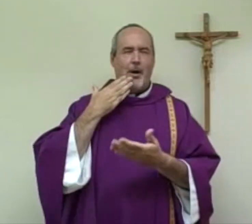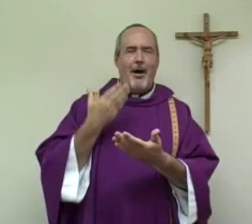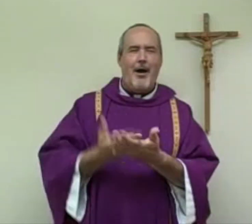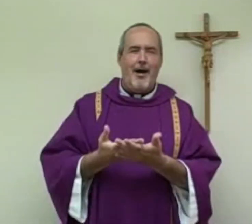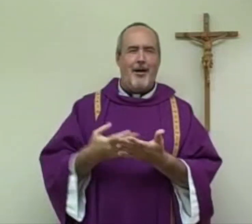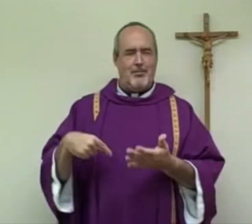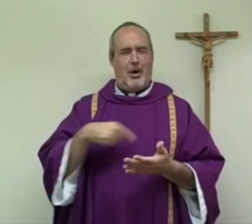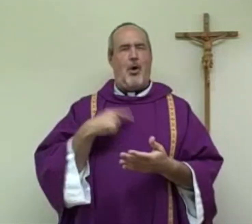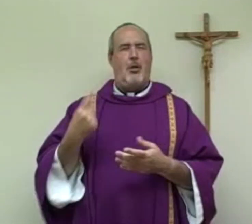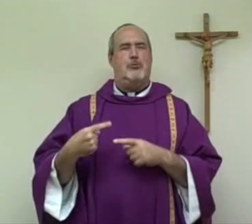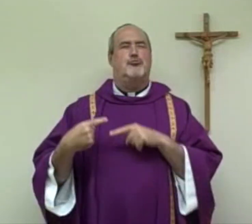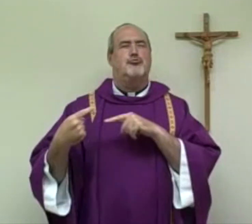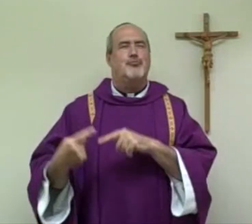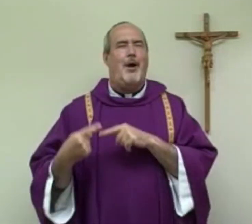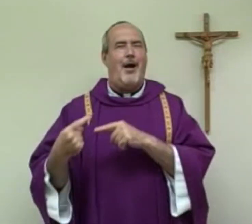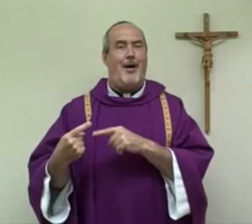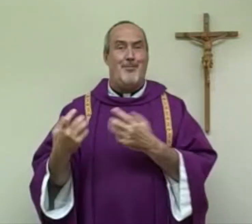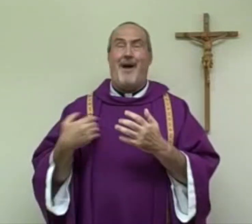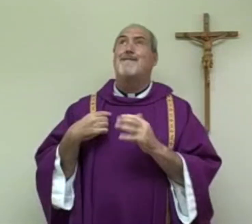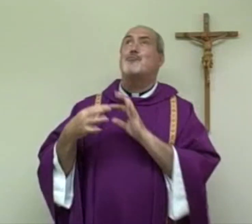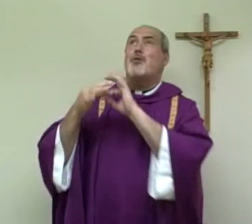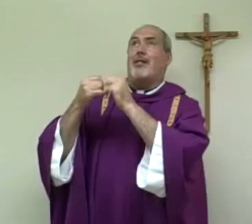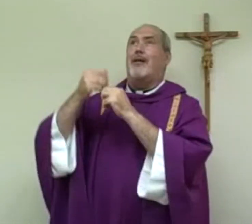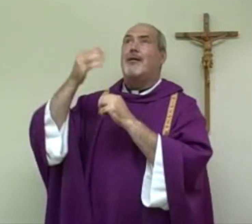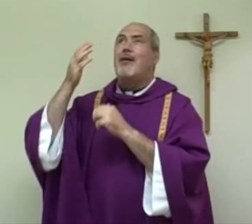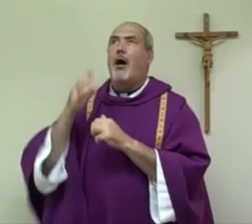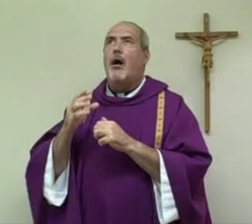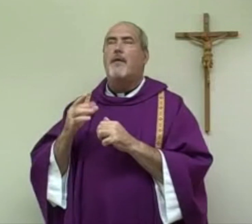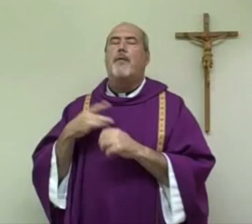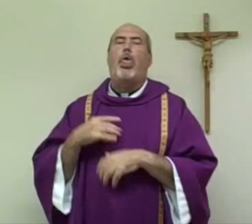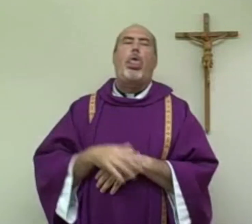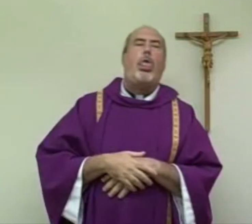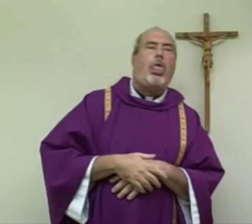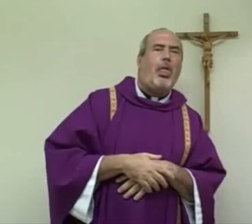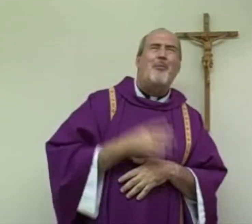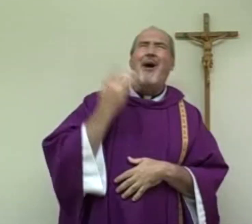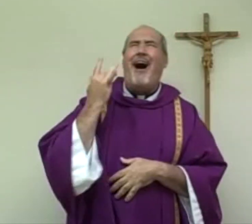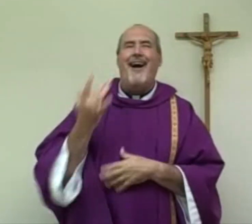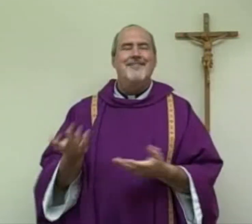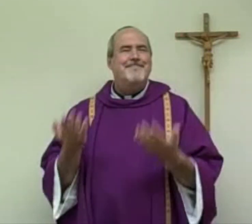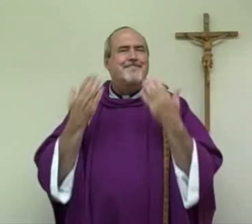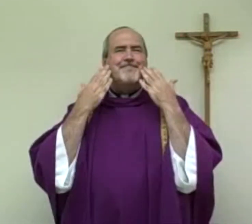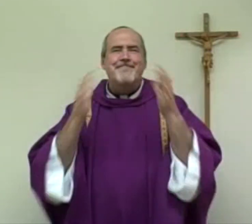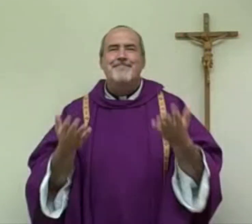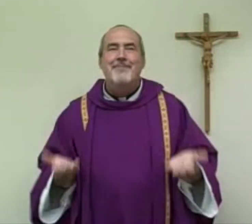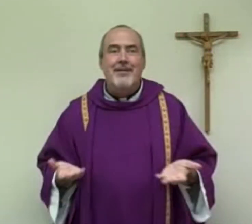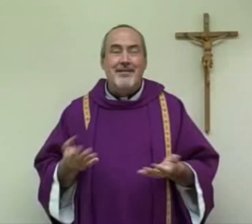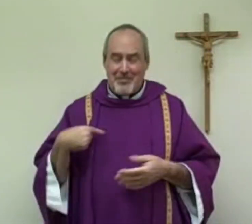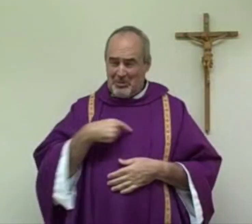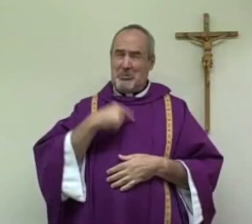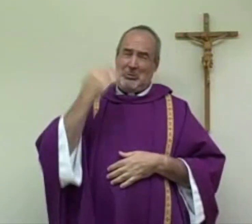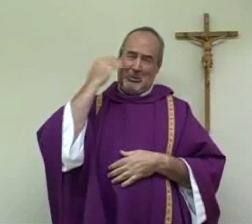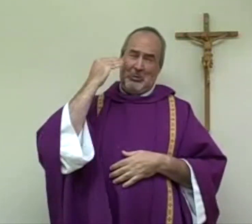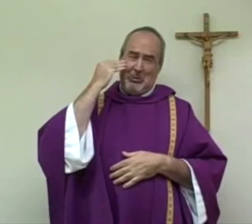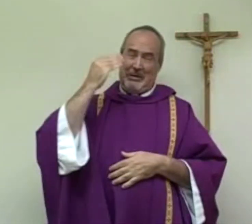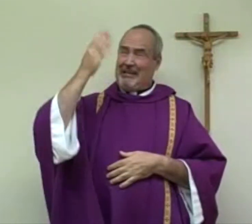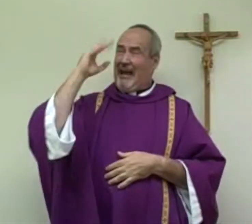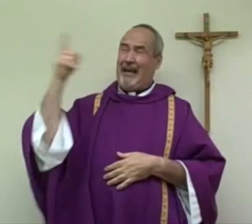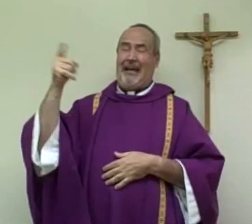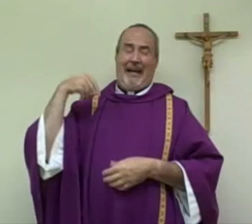We all know very well that we struggle to have a good relationship with God. Why is that? I have no